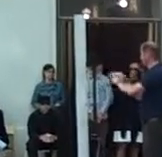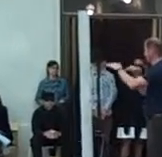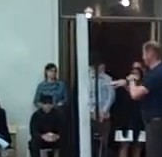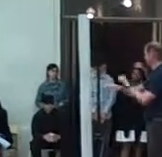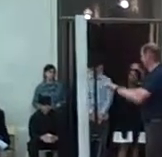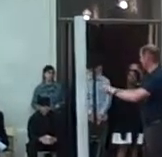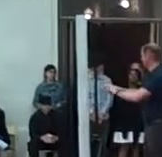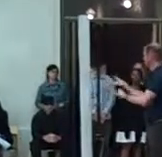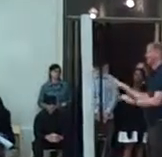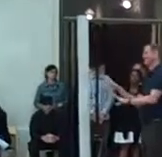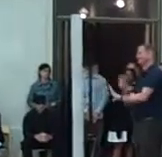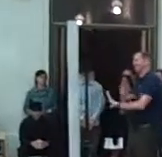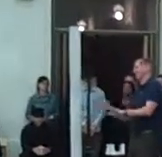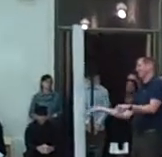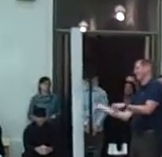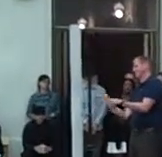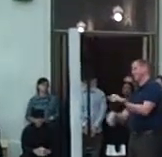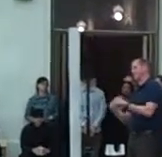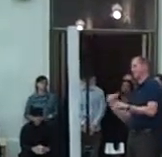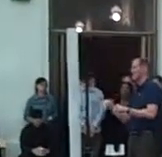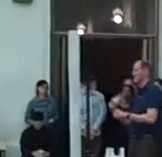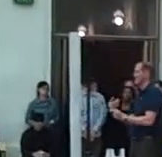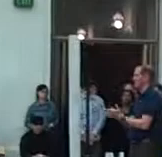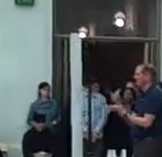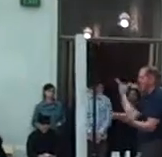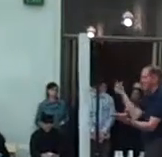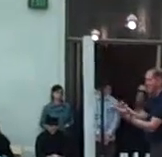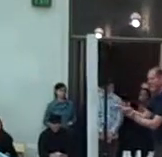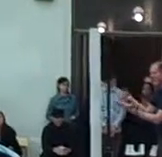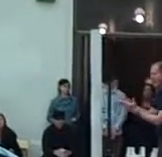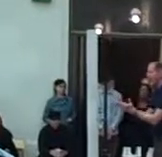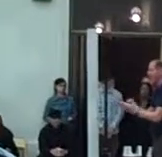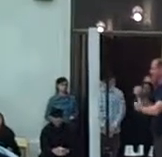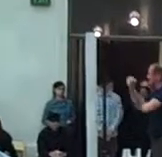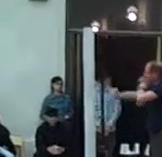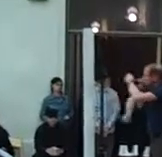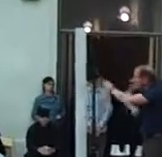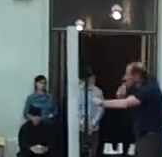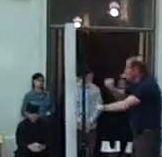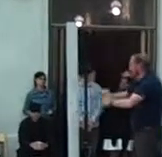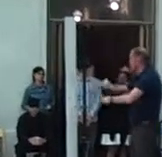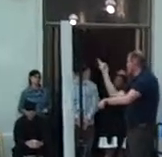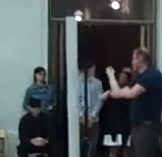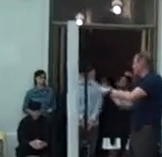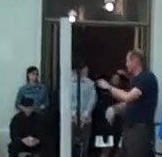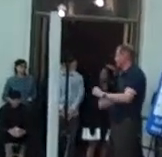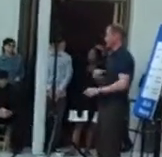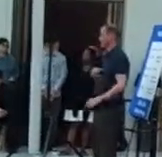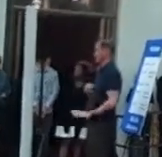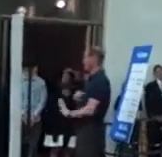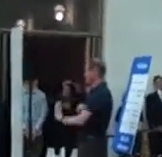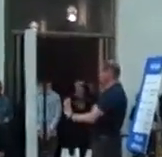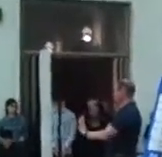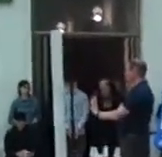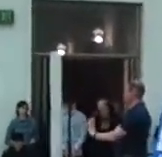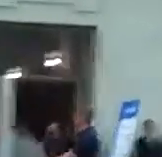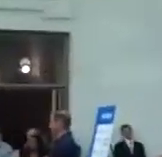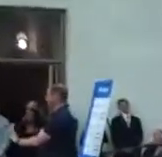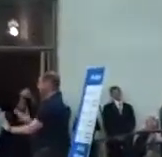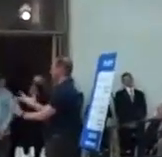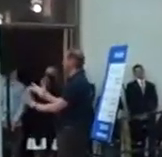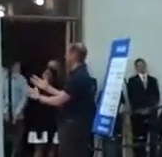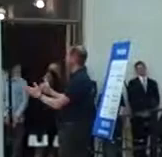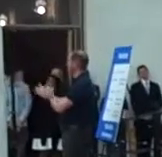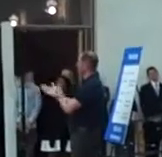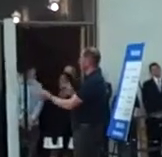I said, boy, that's the same thing I hear business people say all the time, but we make them do the right thing. And so let me, if you can't do it, City